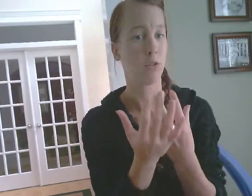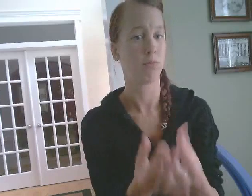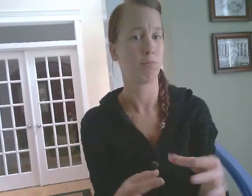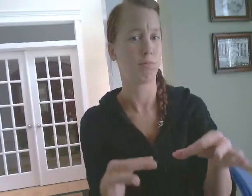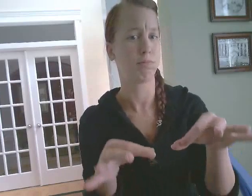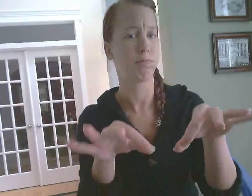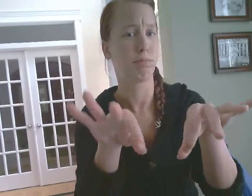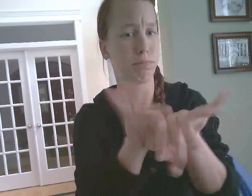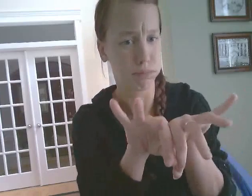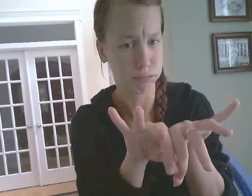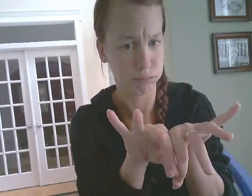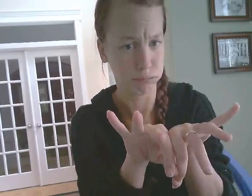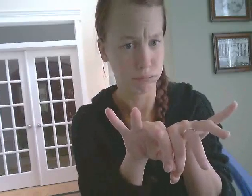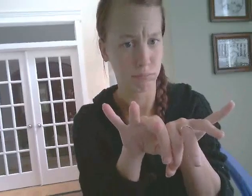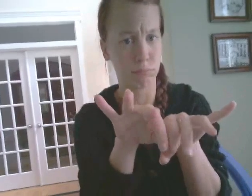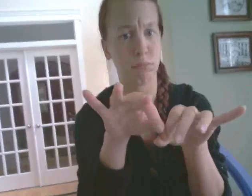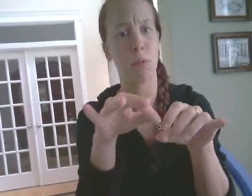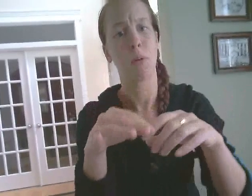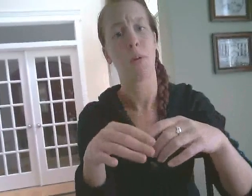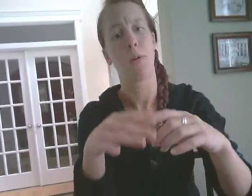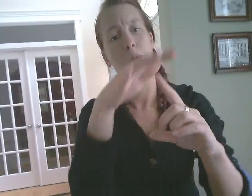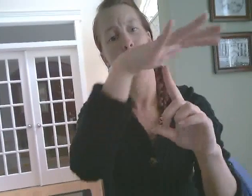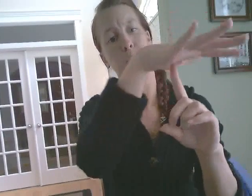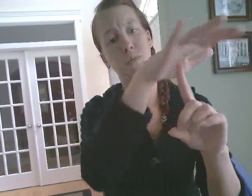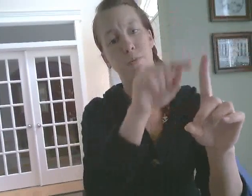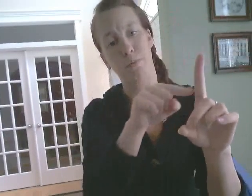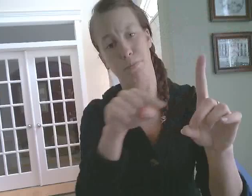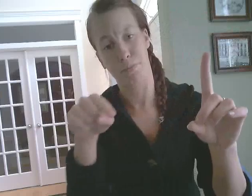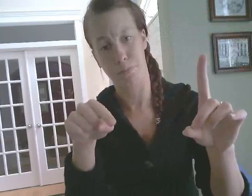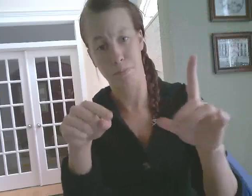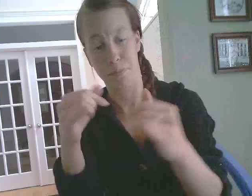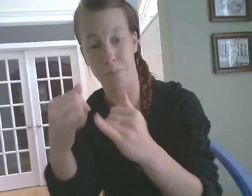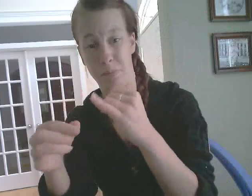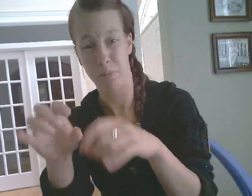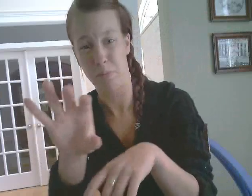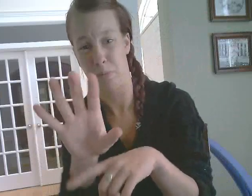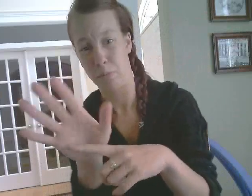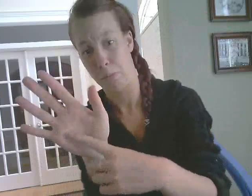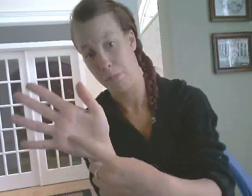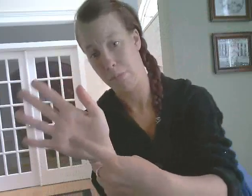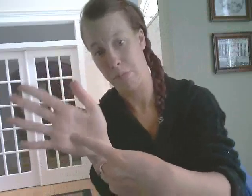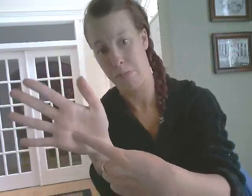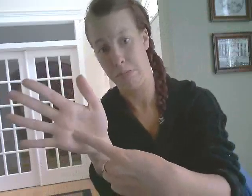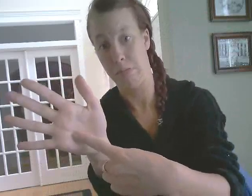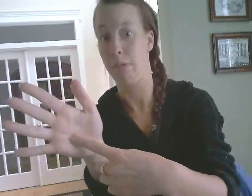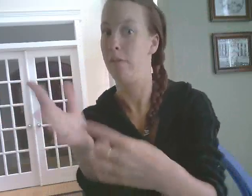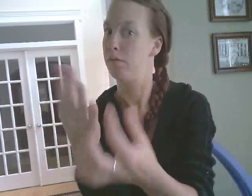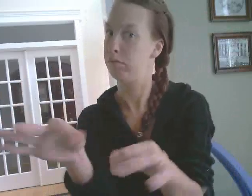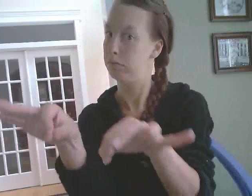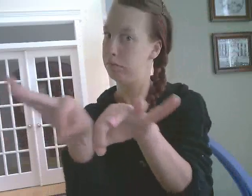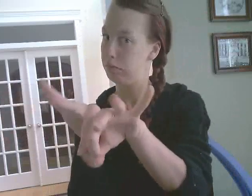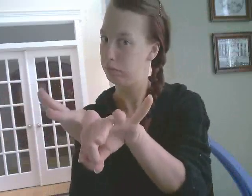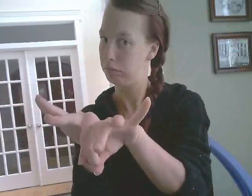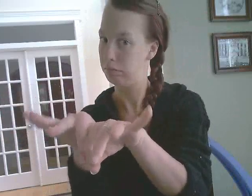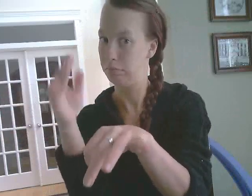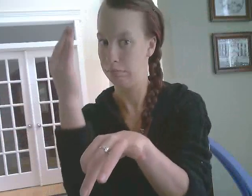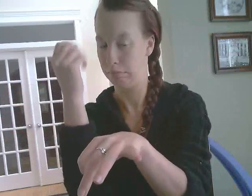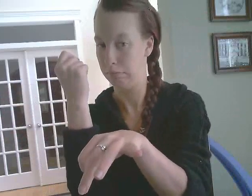the nose is out. That's when you move the levers to the left, it'll go left, right is right. I'm going to show you how simple this little guy is to